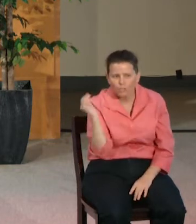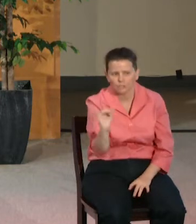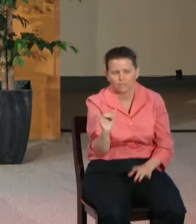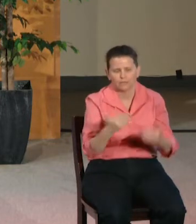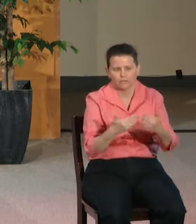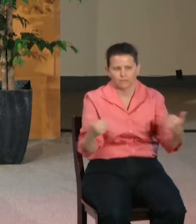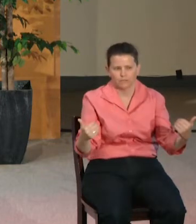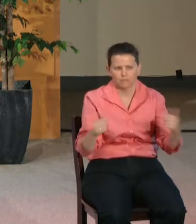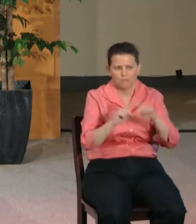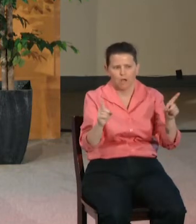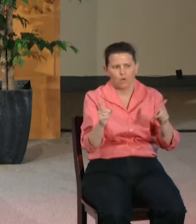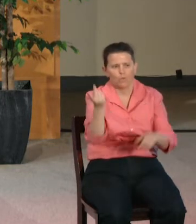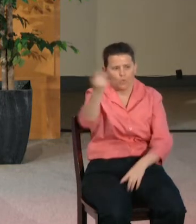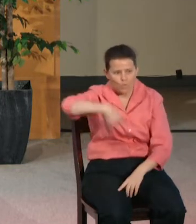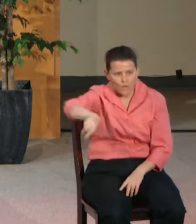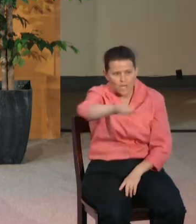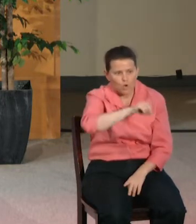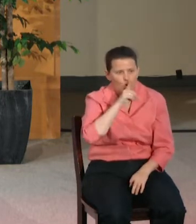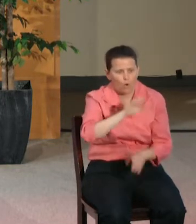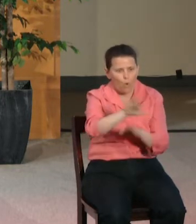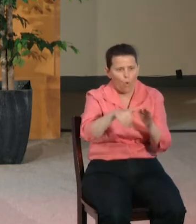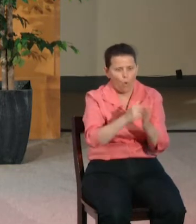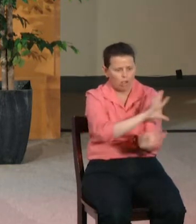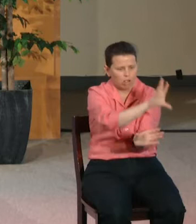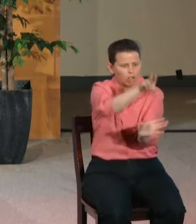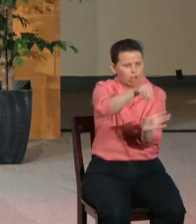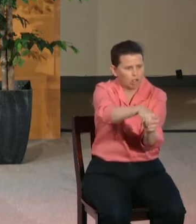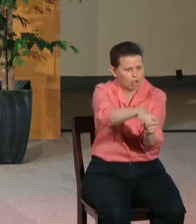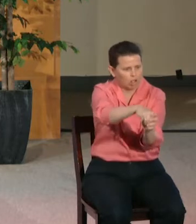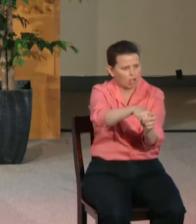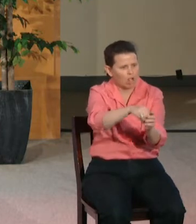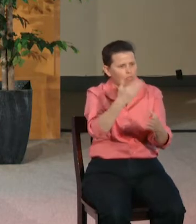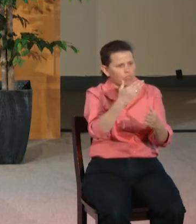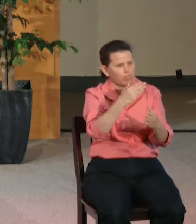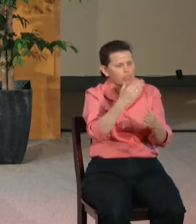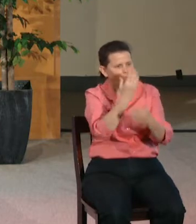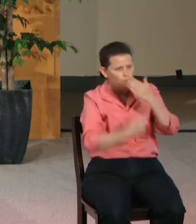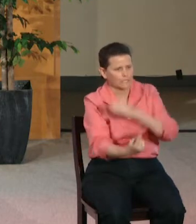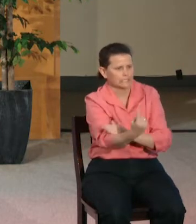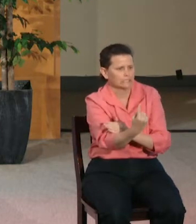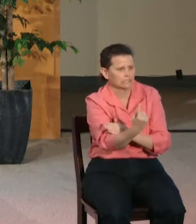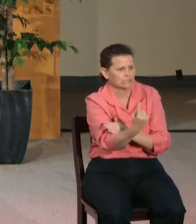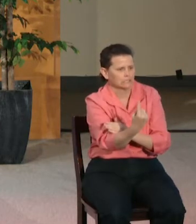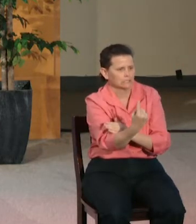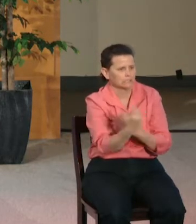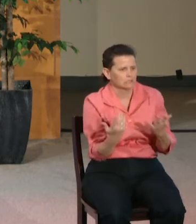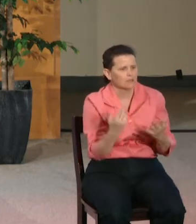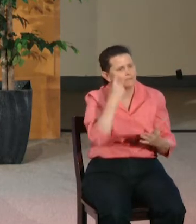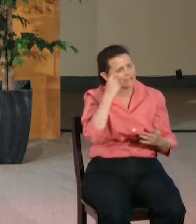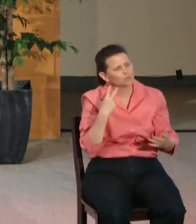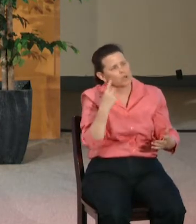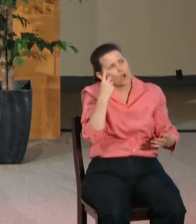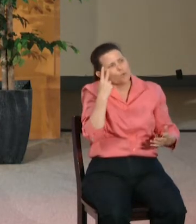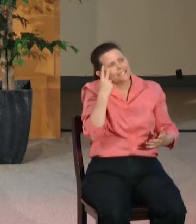the oneness, that these little incidents that we perceive as being separatist